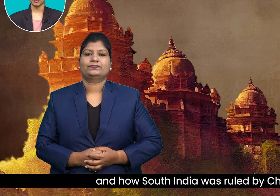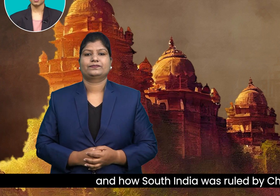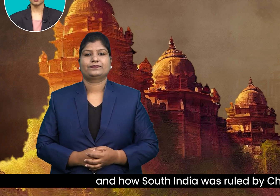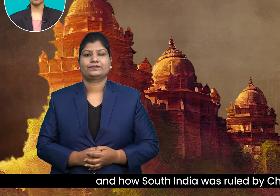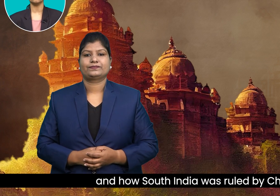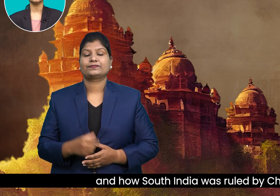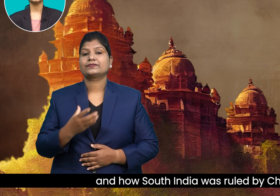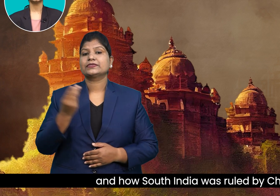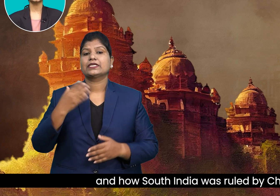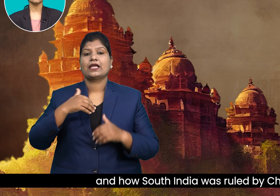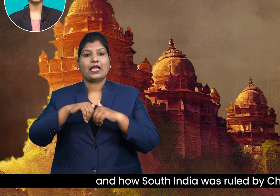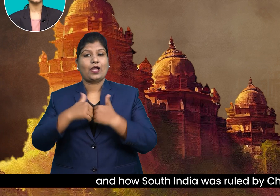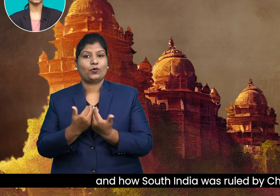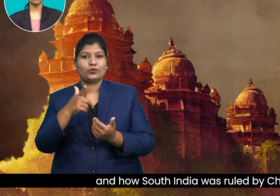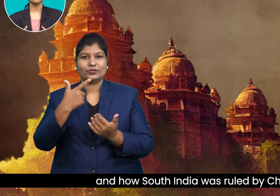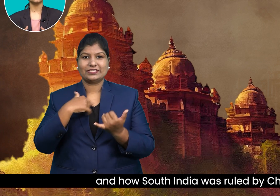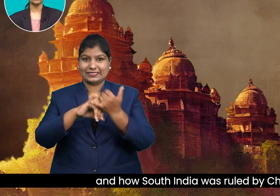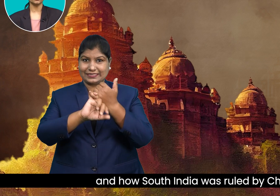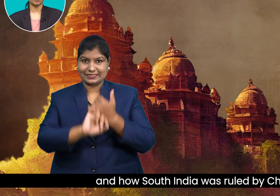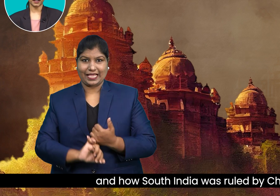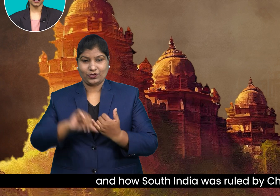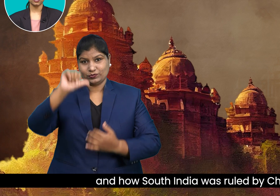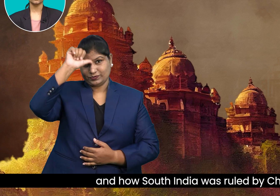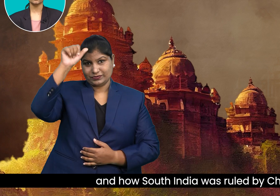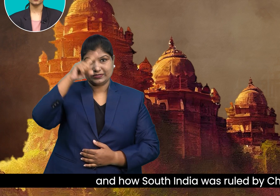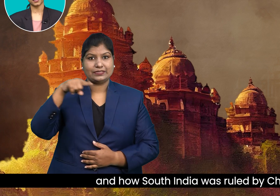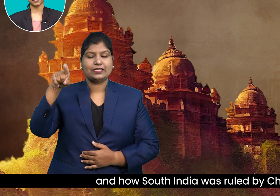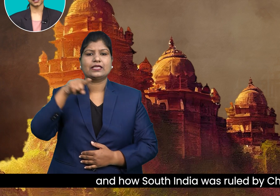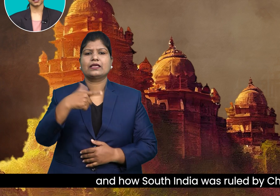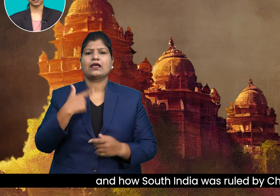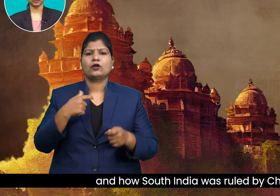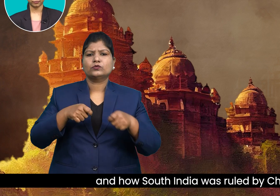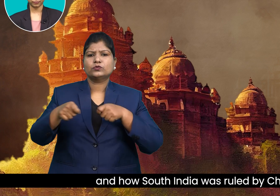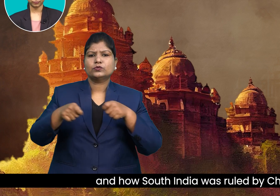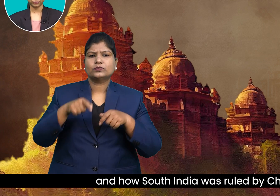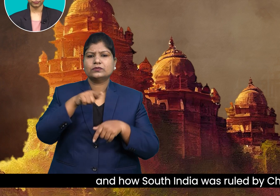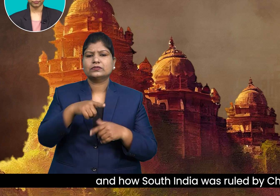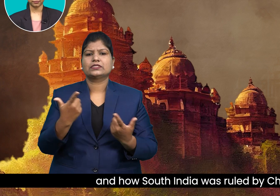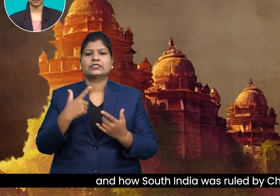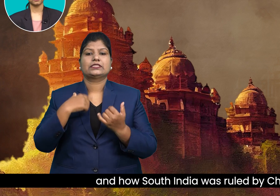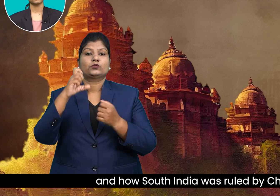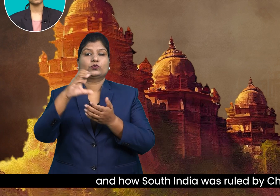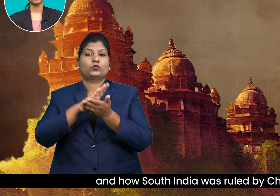And how South India was ruled by Cholas.